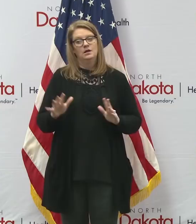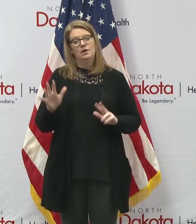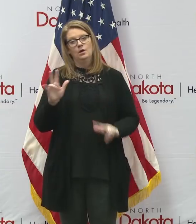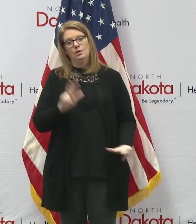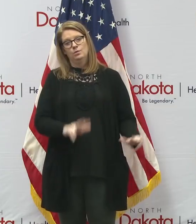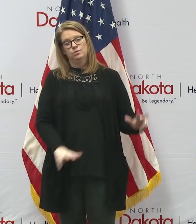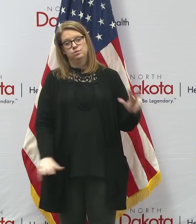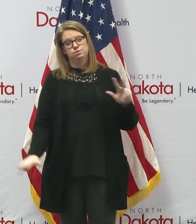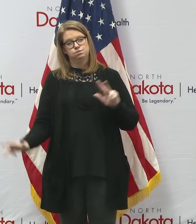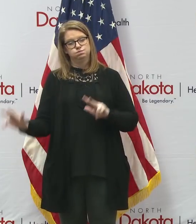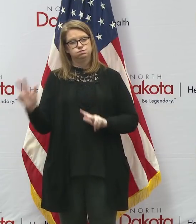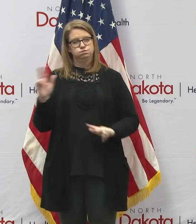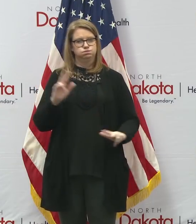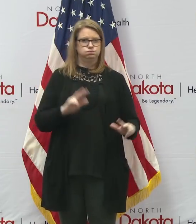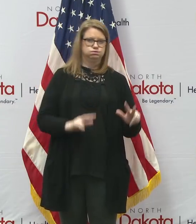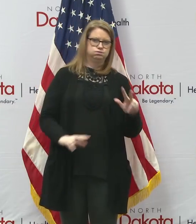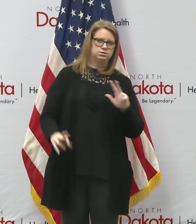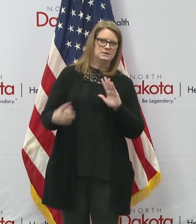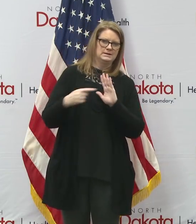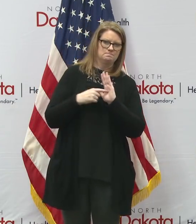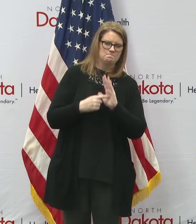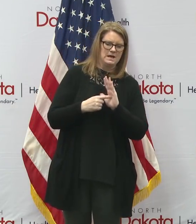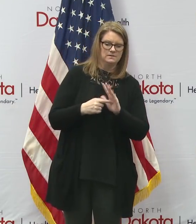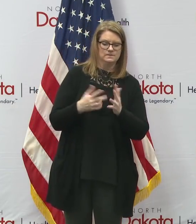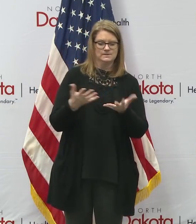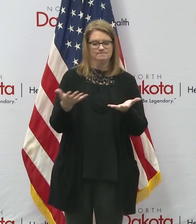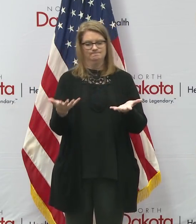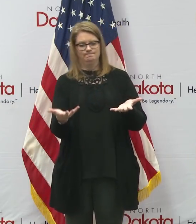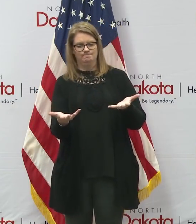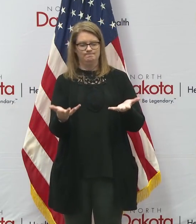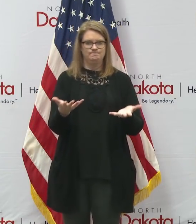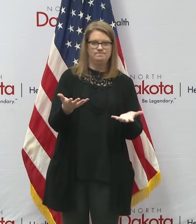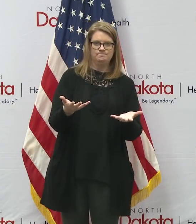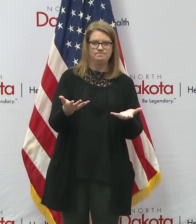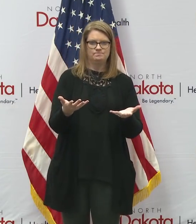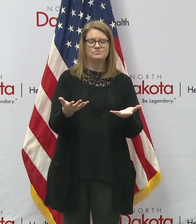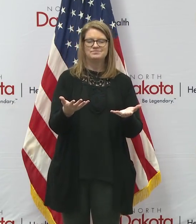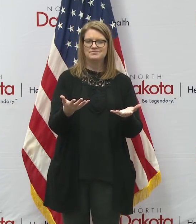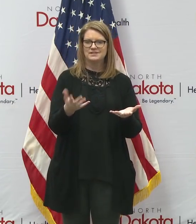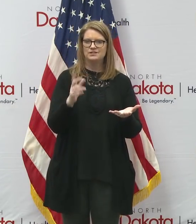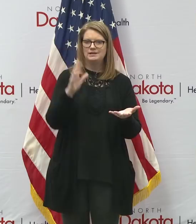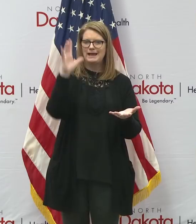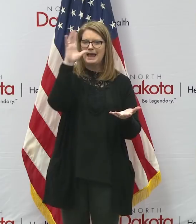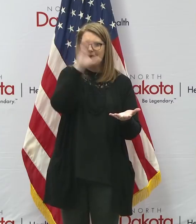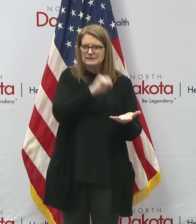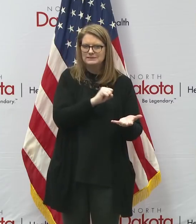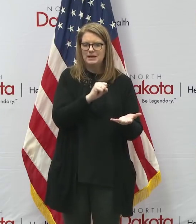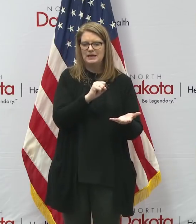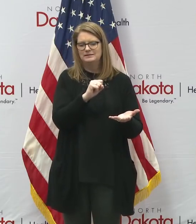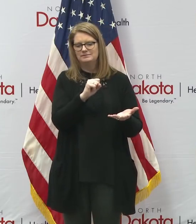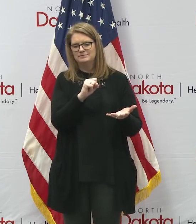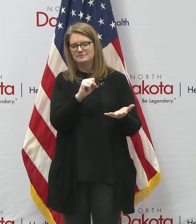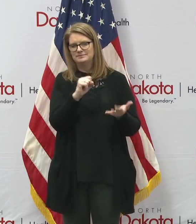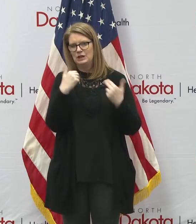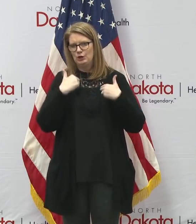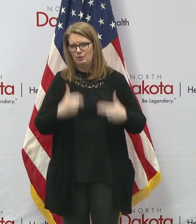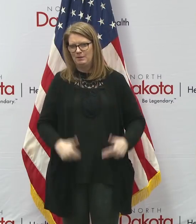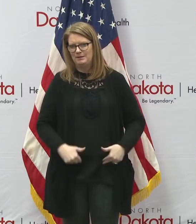this modeling, in anybody's model, and part of that is you have to make estimates around human behavior. Very